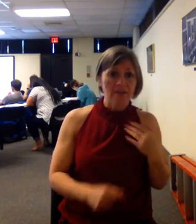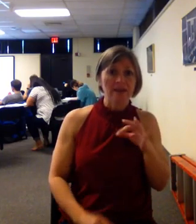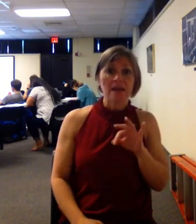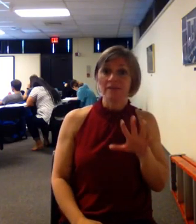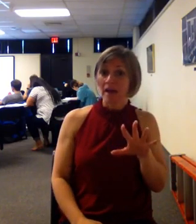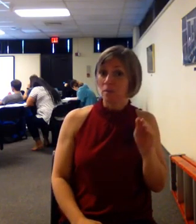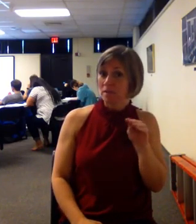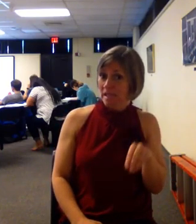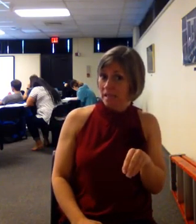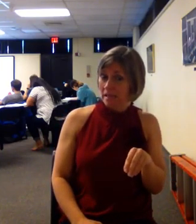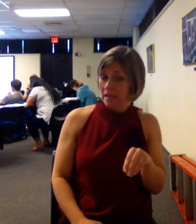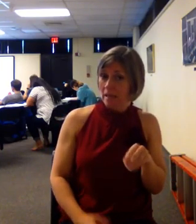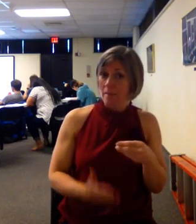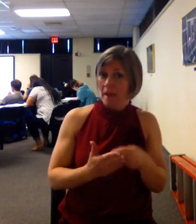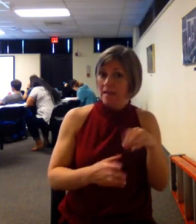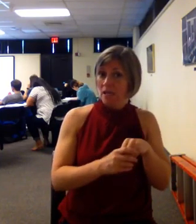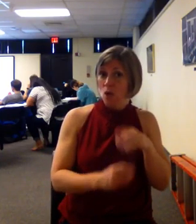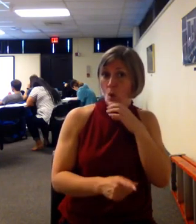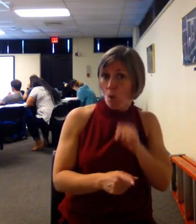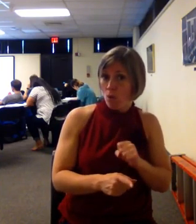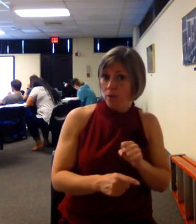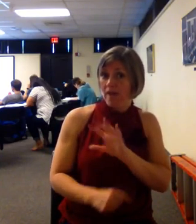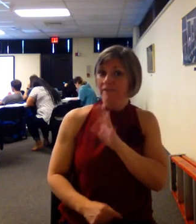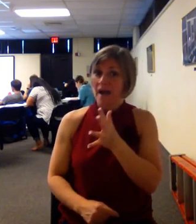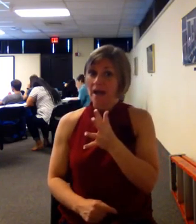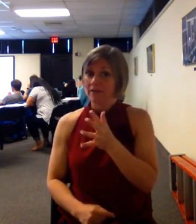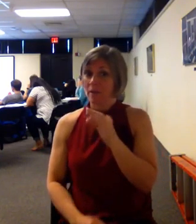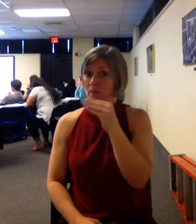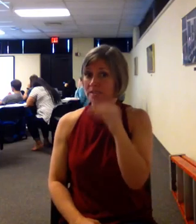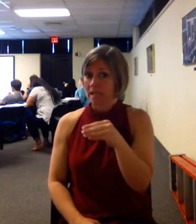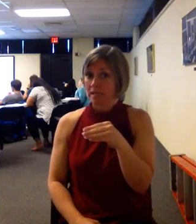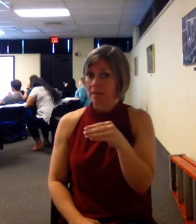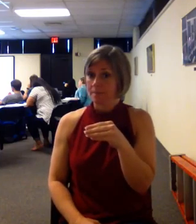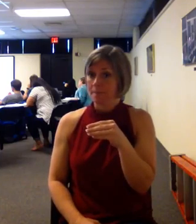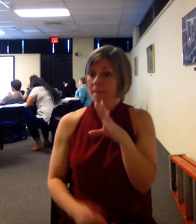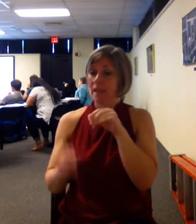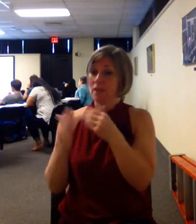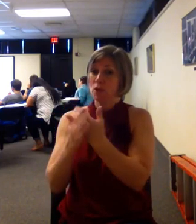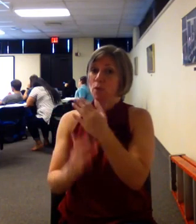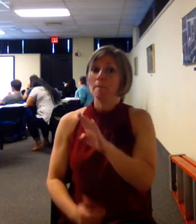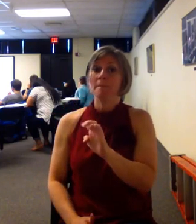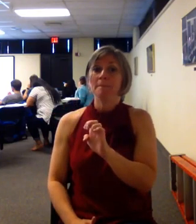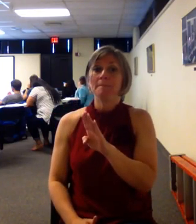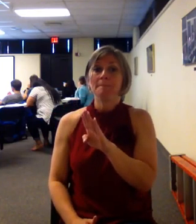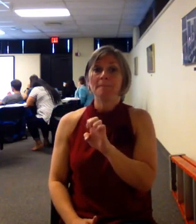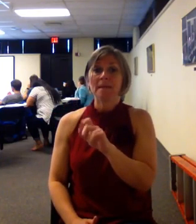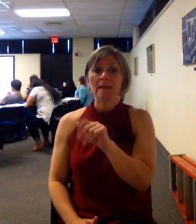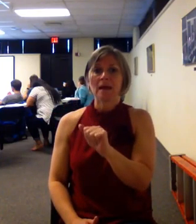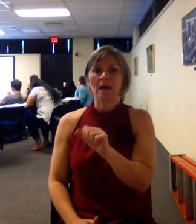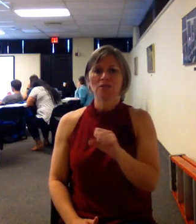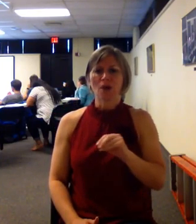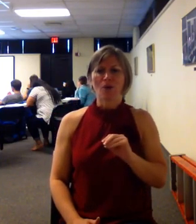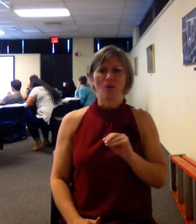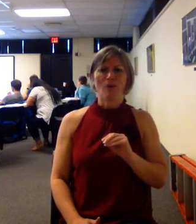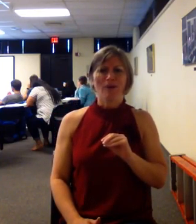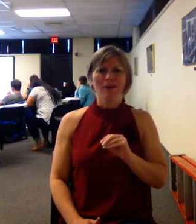money stay in your old portfolio and 5% go with the new beta. So that's why I'm just saying let's use 95, because we know